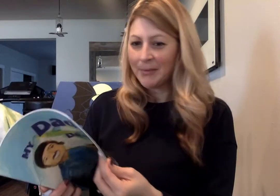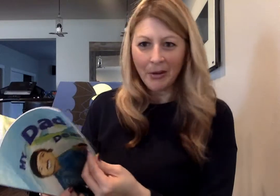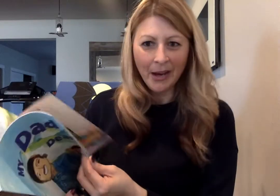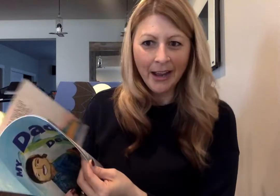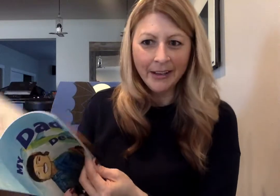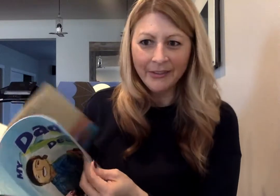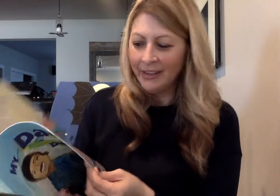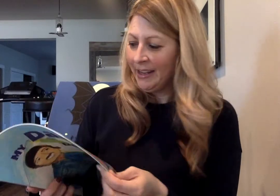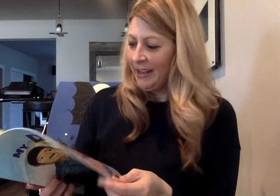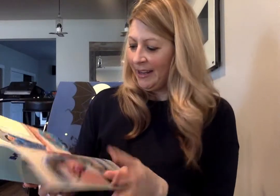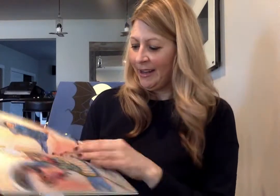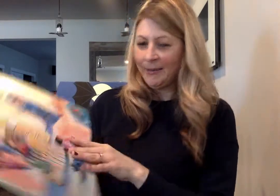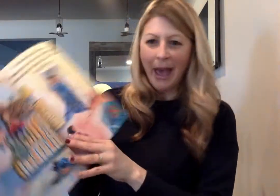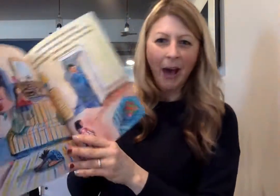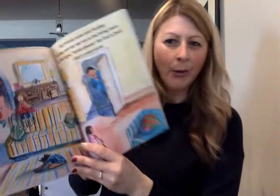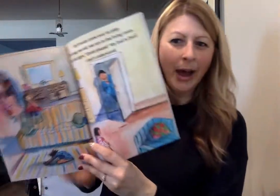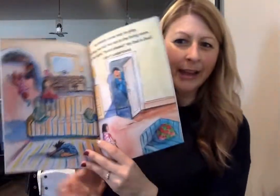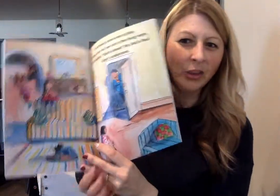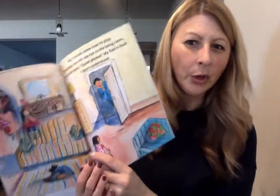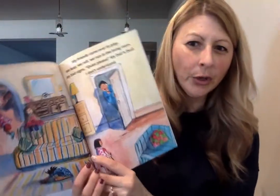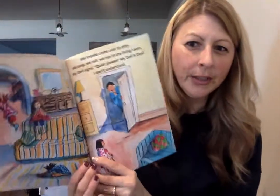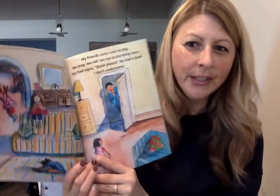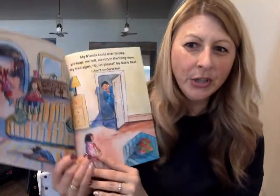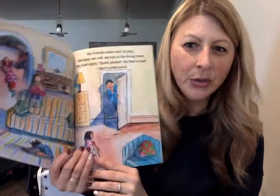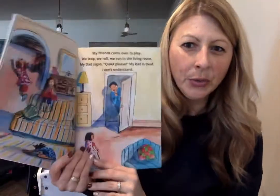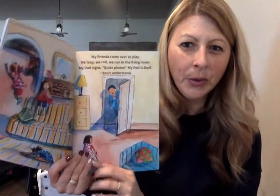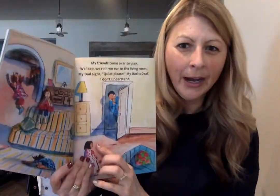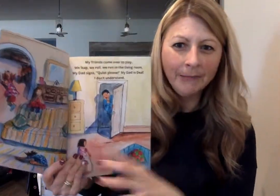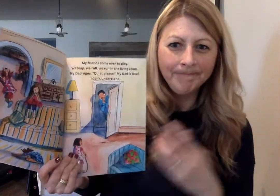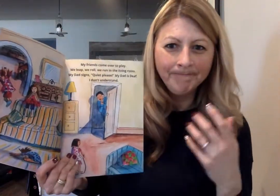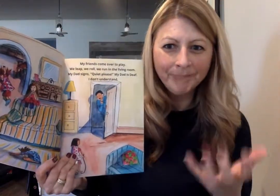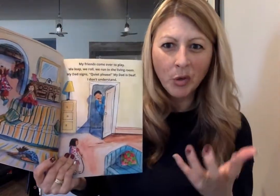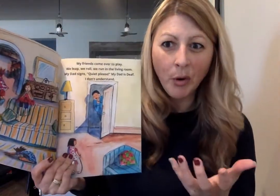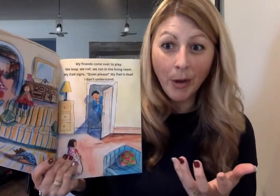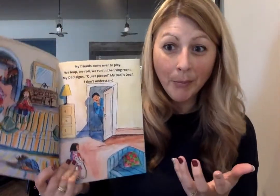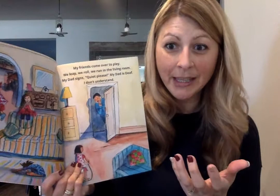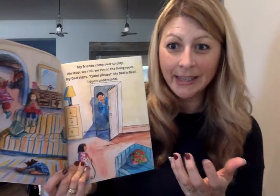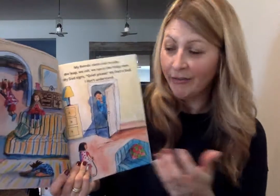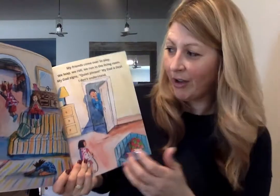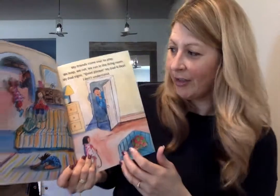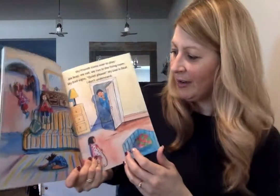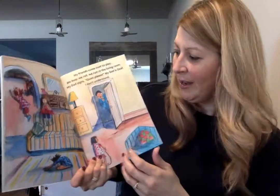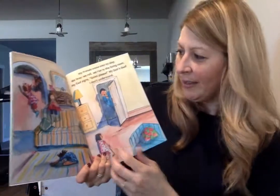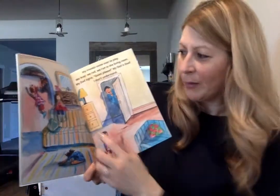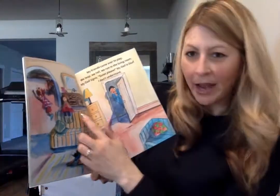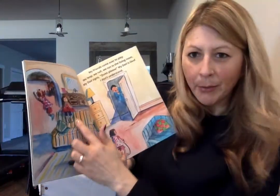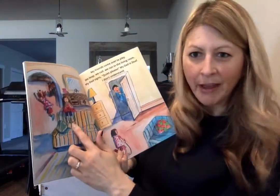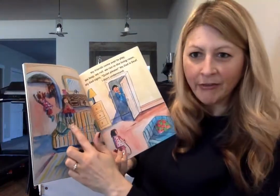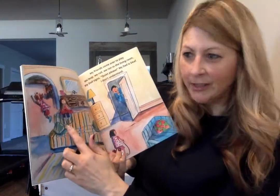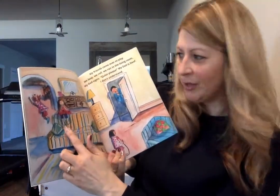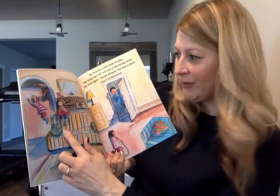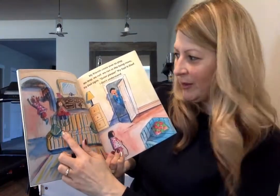about kind of how I learned to grow up with a deaf father. Like when I would have friends over